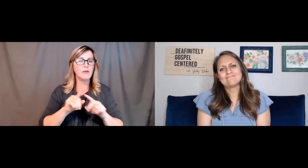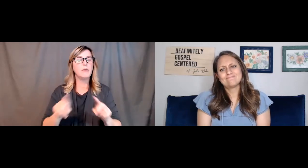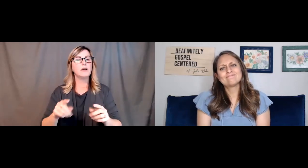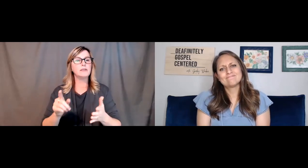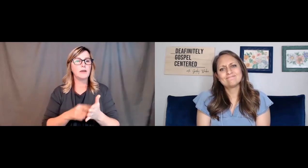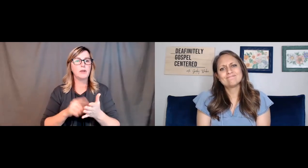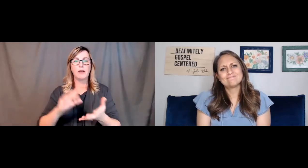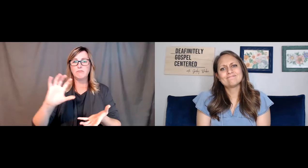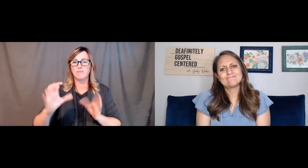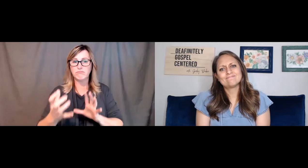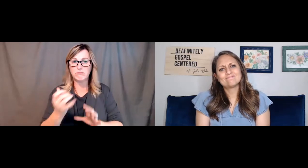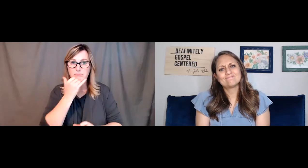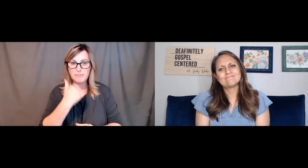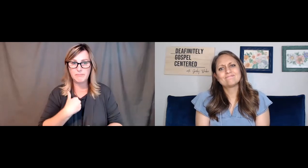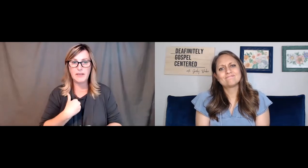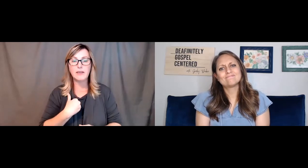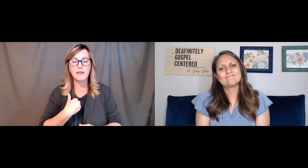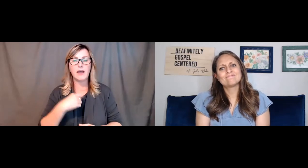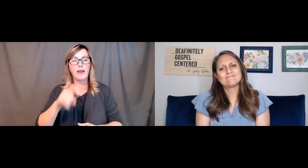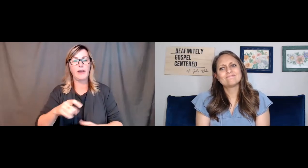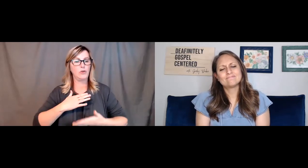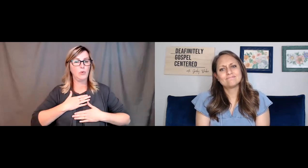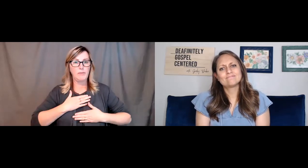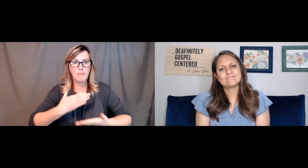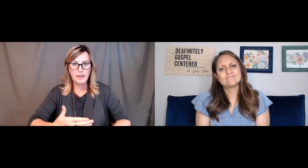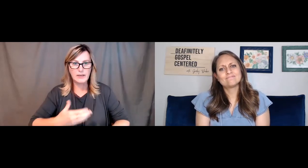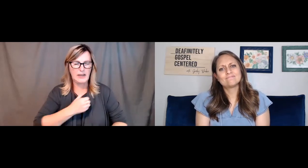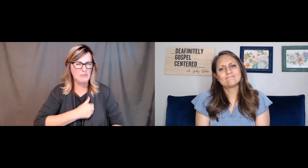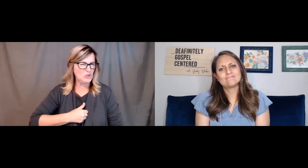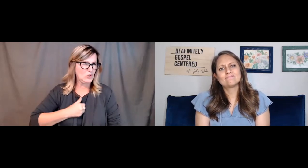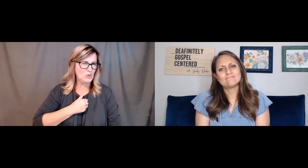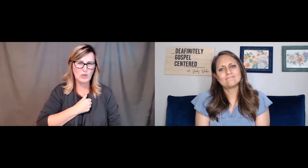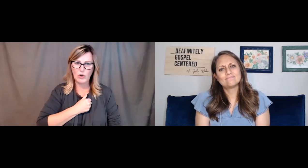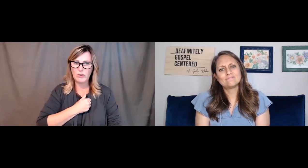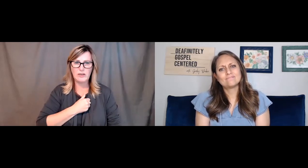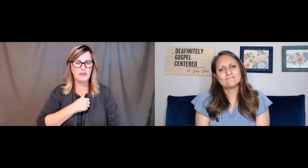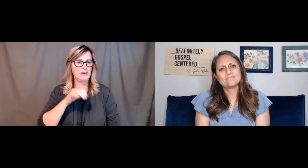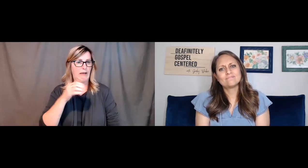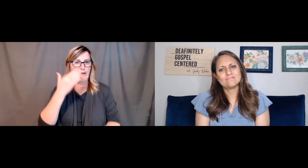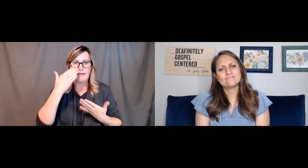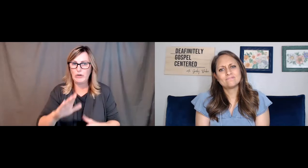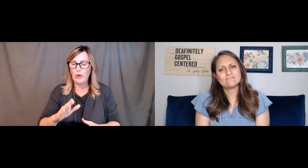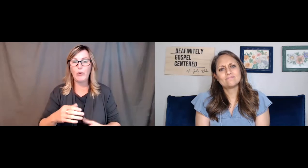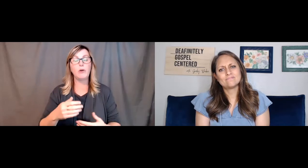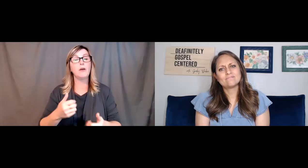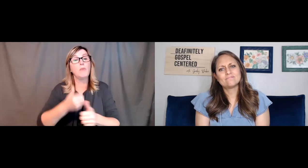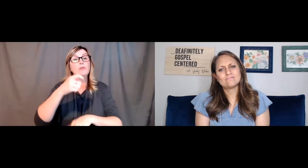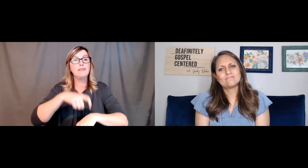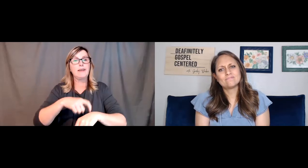How do I continue to love them? And sometimes I mess up. And I have to admit it. I have to confess